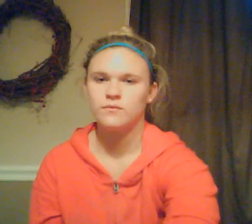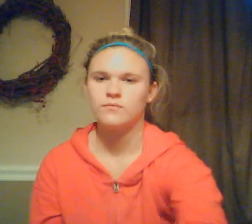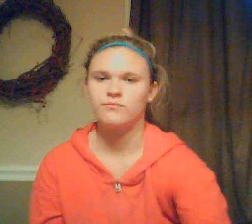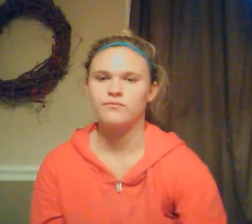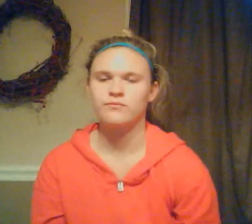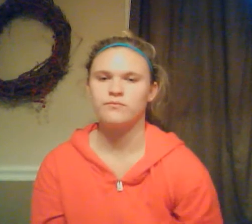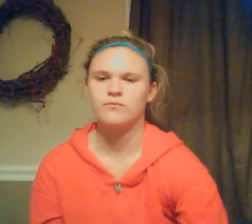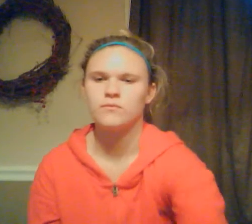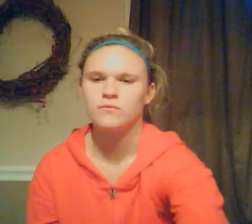pasta.